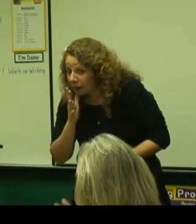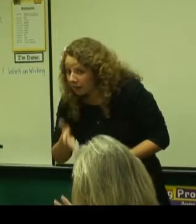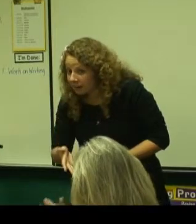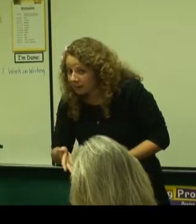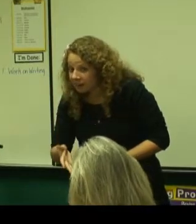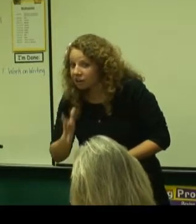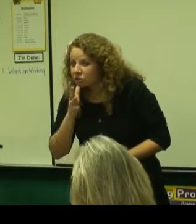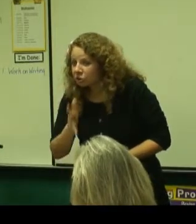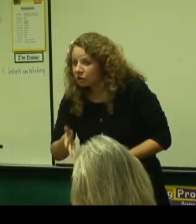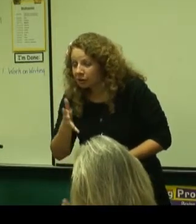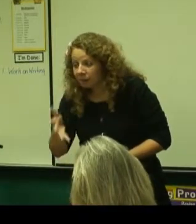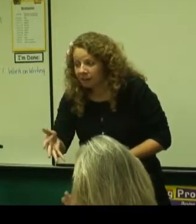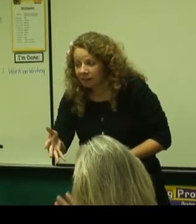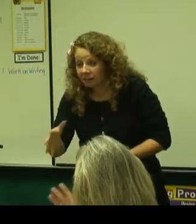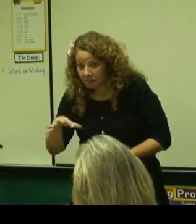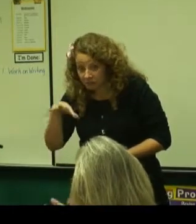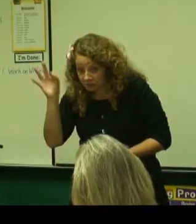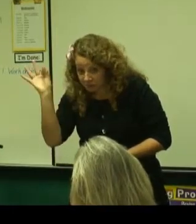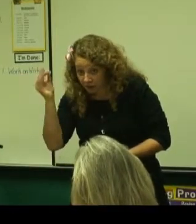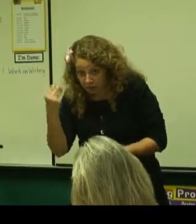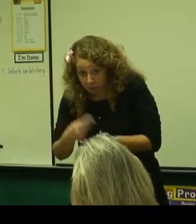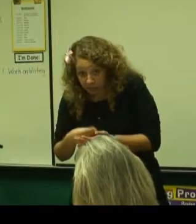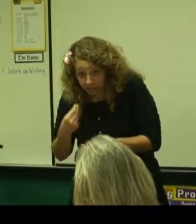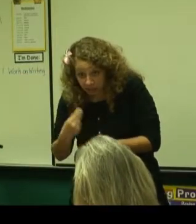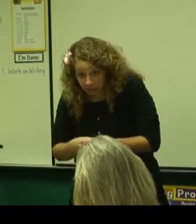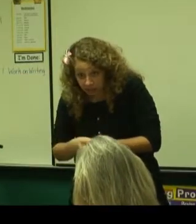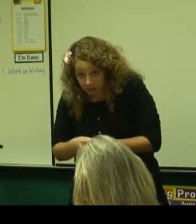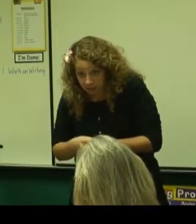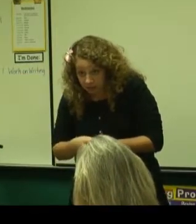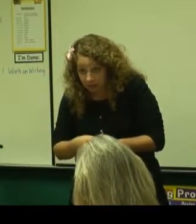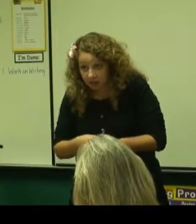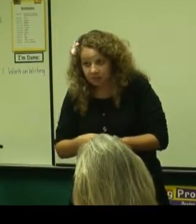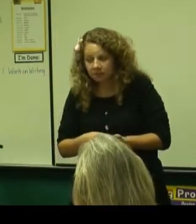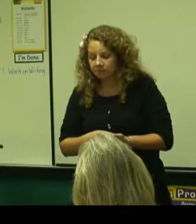Grandma. So grandma find money.